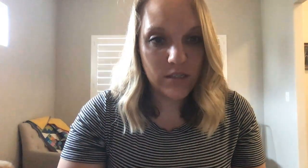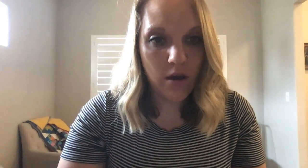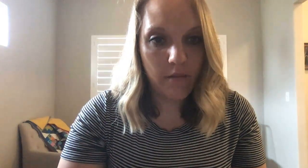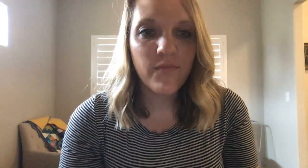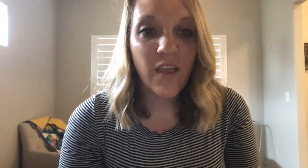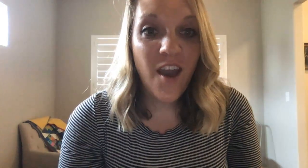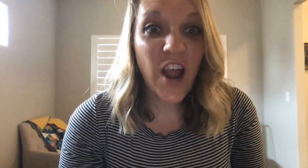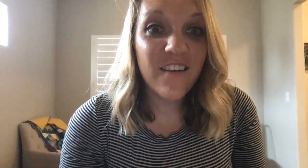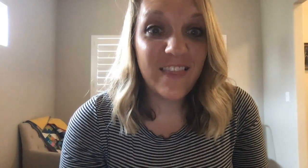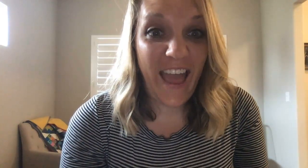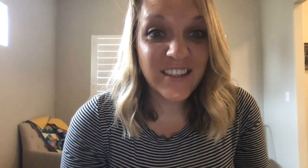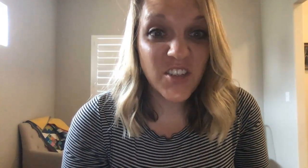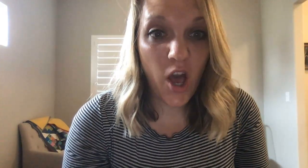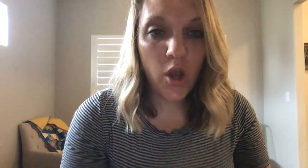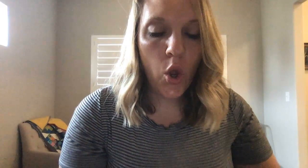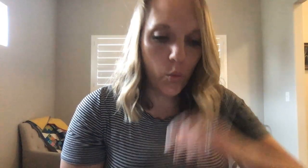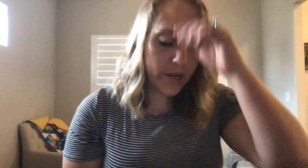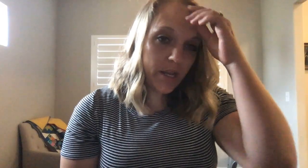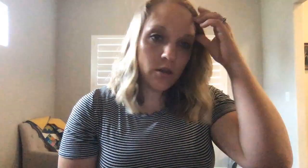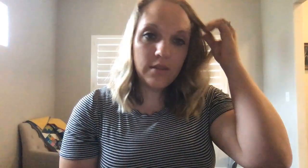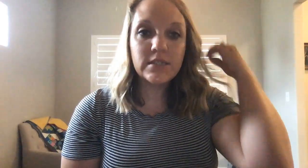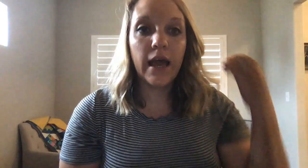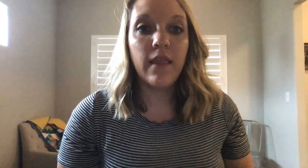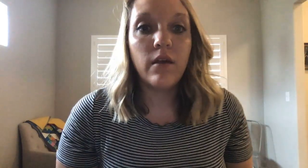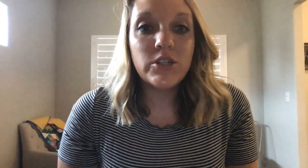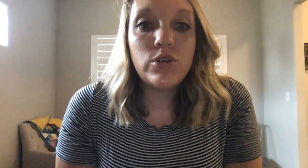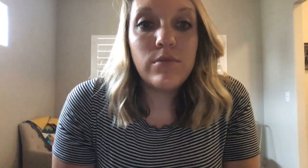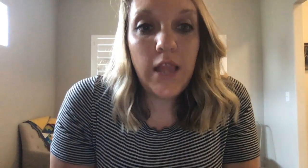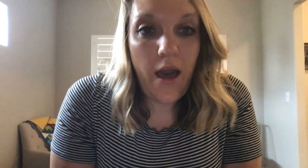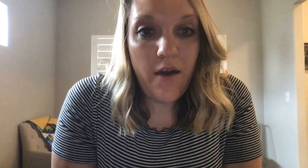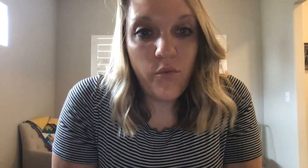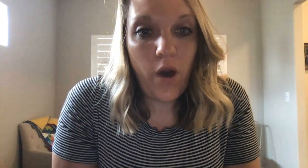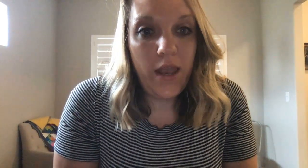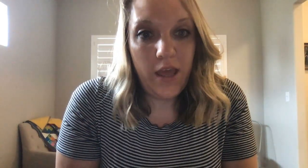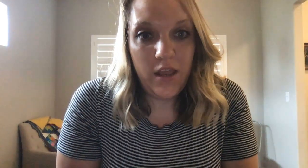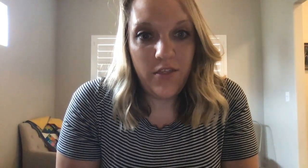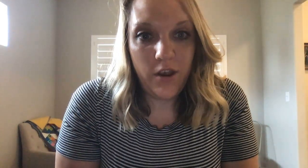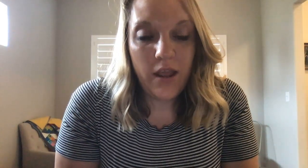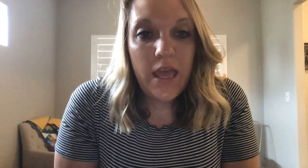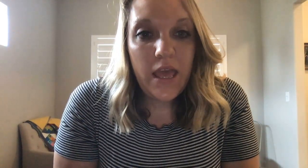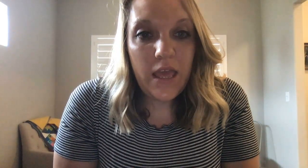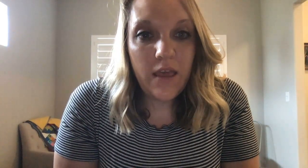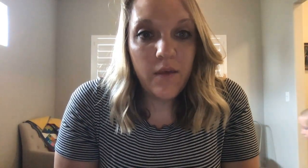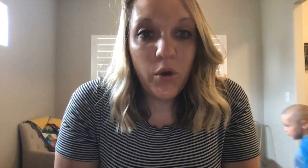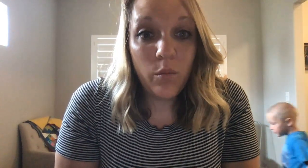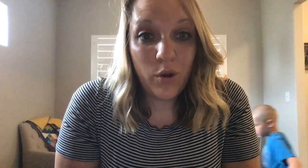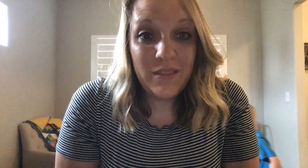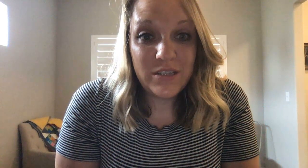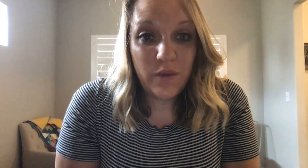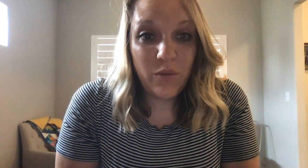song. For our last song, we're going to learn the sign language to love one another. In the Book of Mormon this week, we